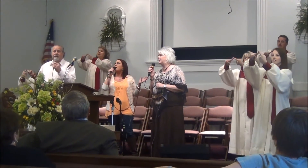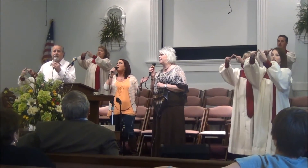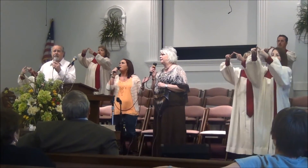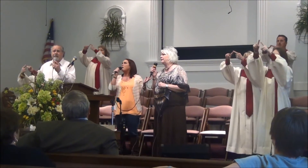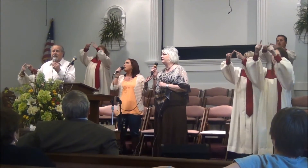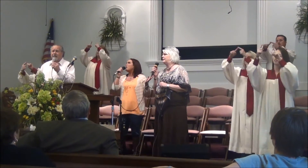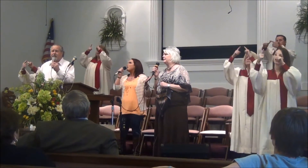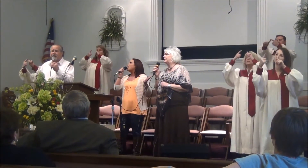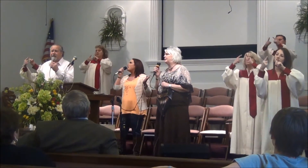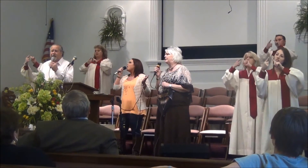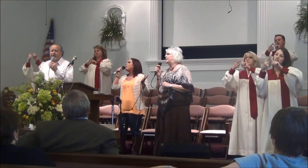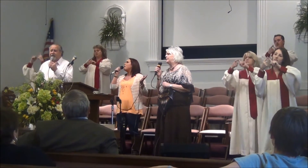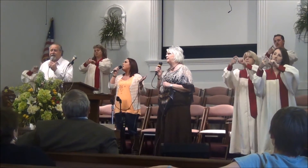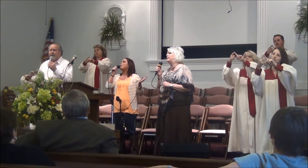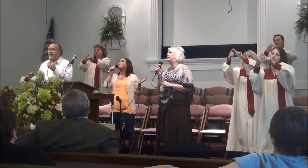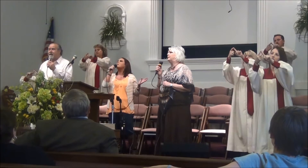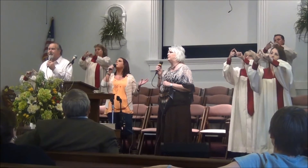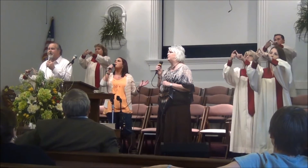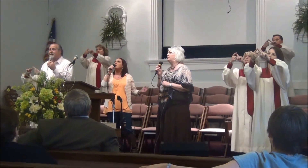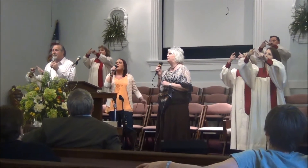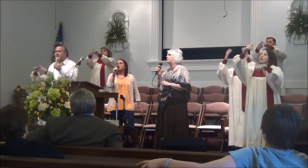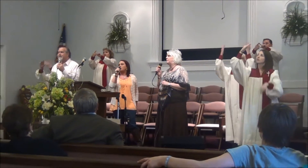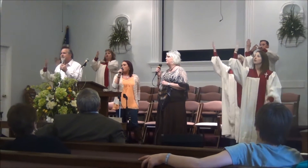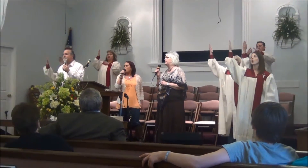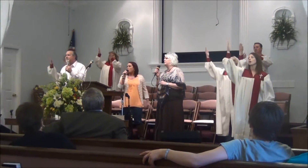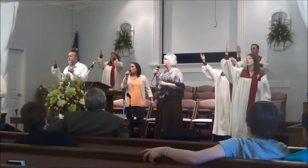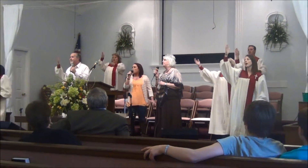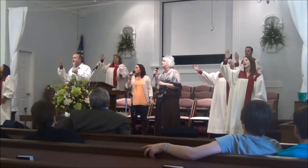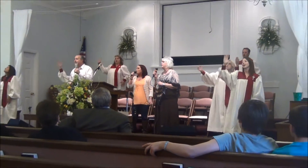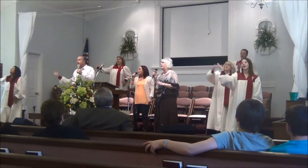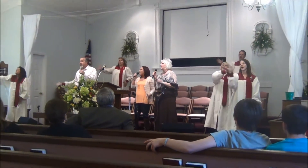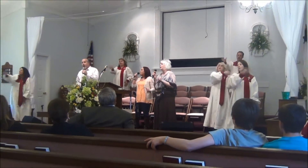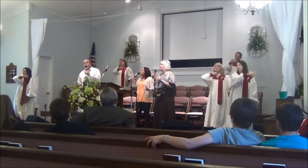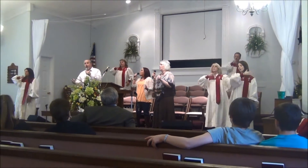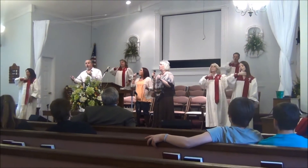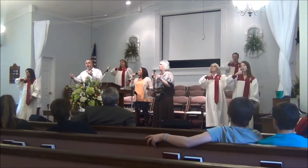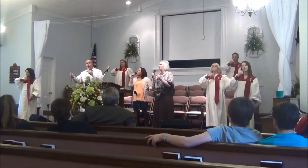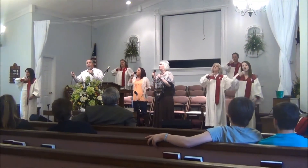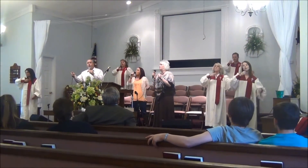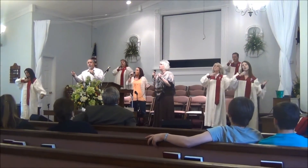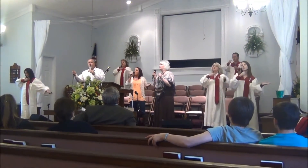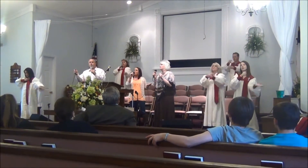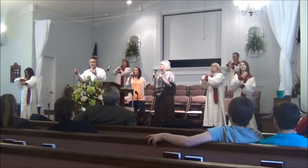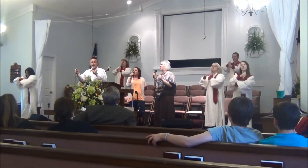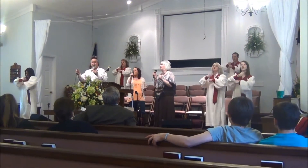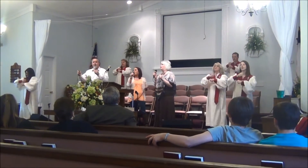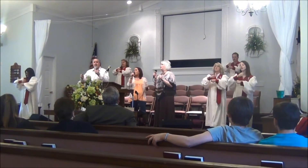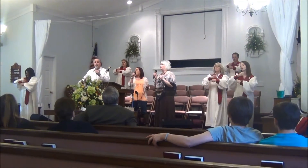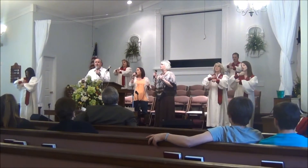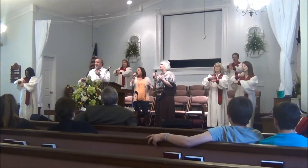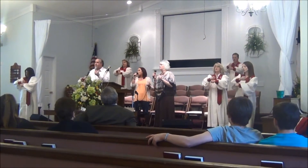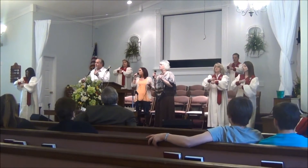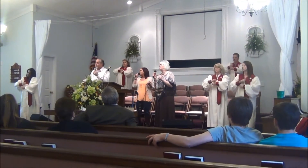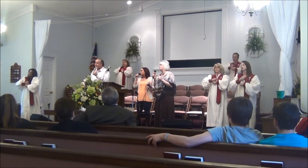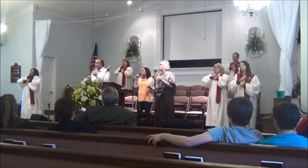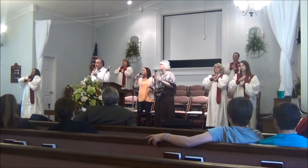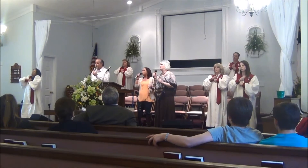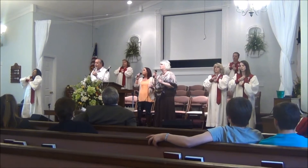Amen. Amen. You're what I hold on